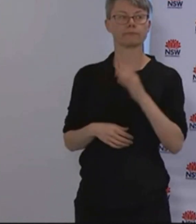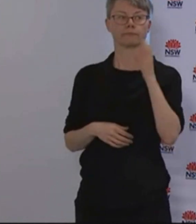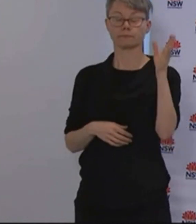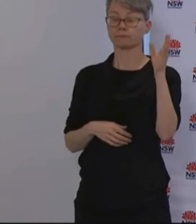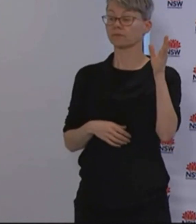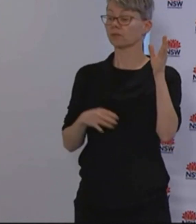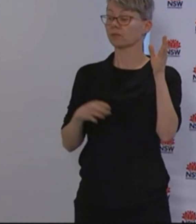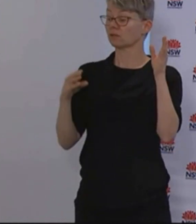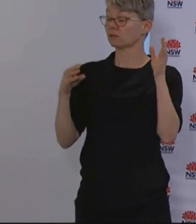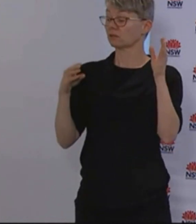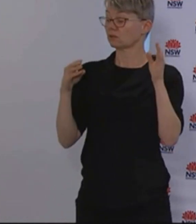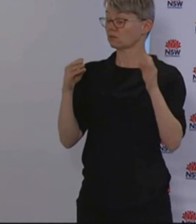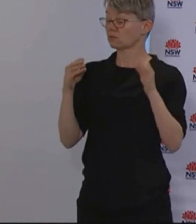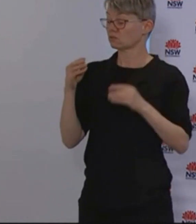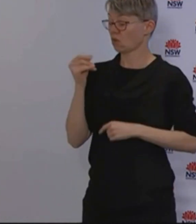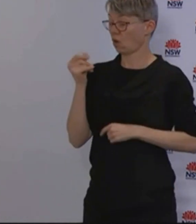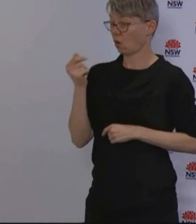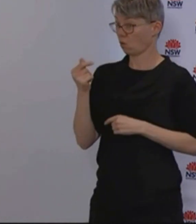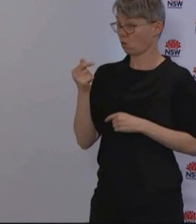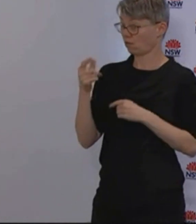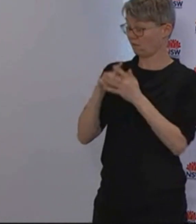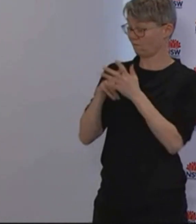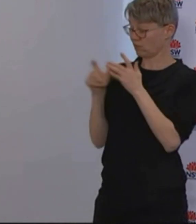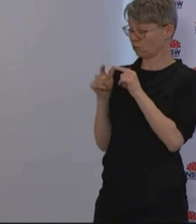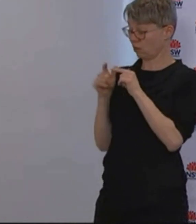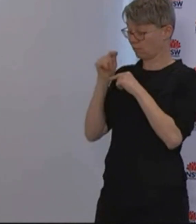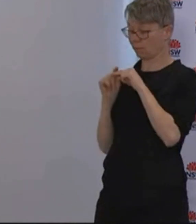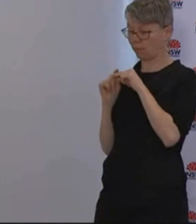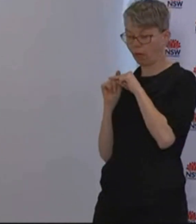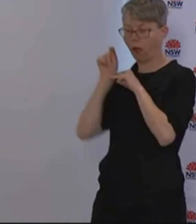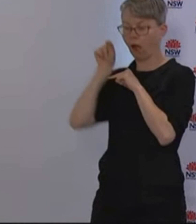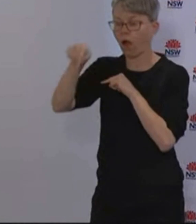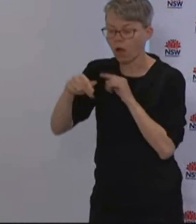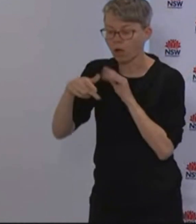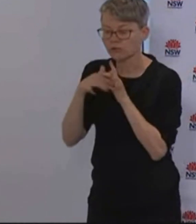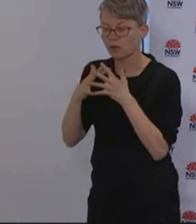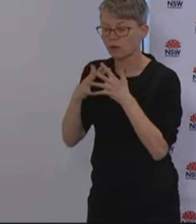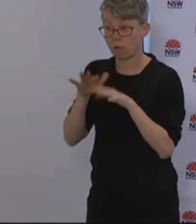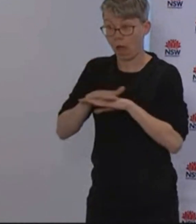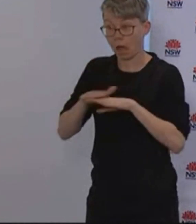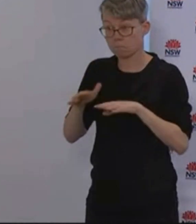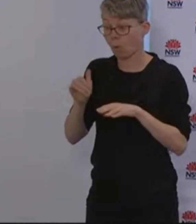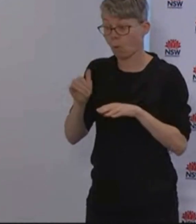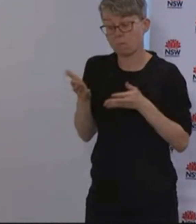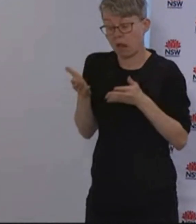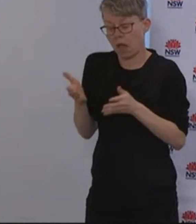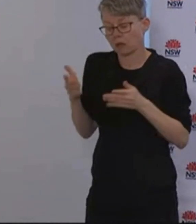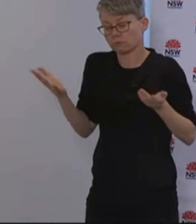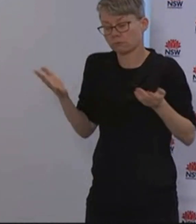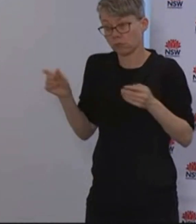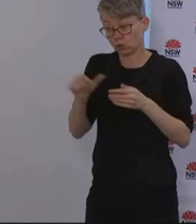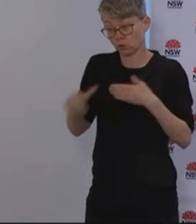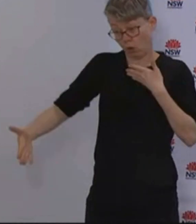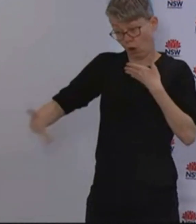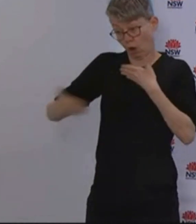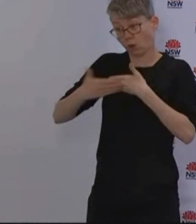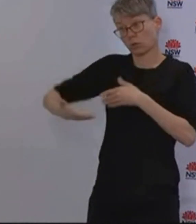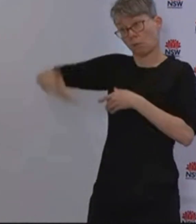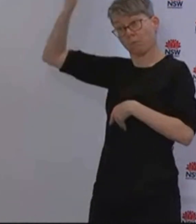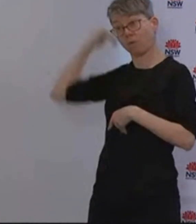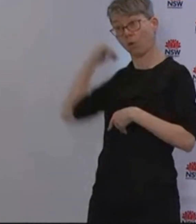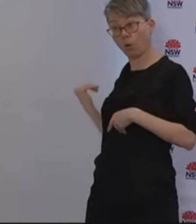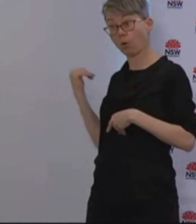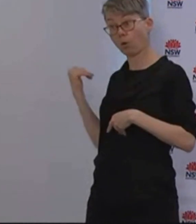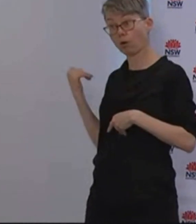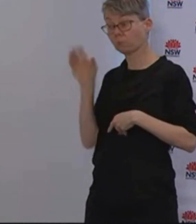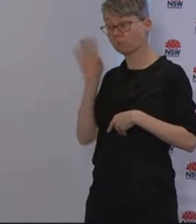or legally, does it go to show that maybe the border should have been closed sooner? Look, obviously, we took a range of actions